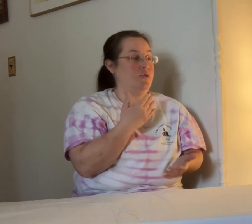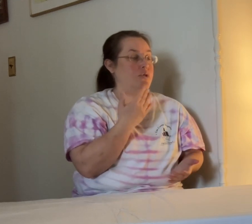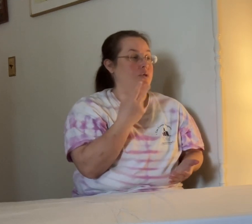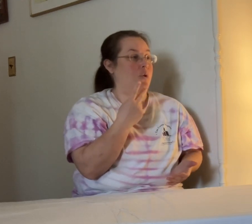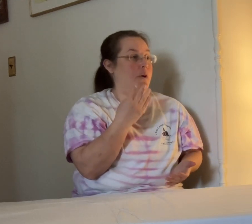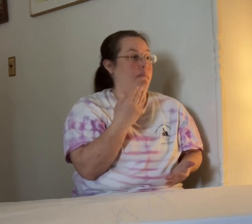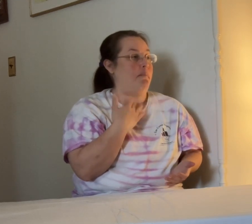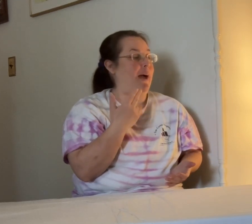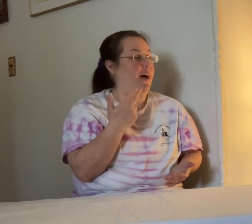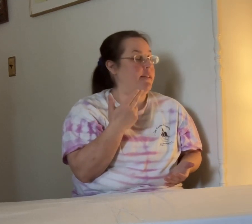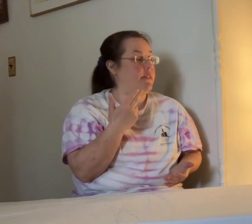your math